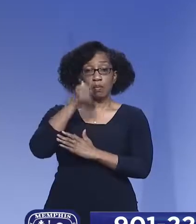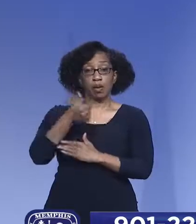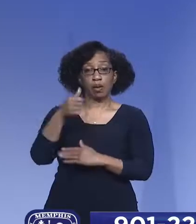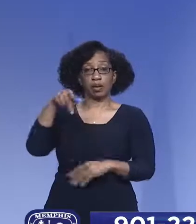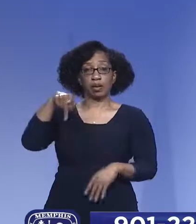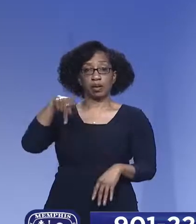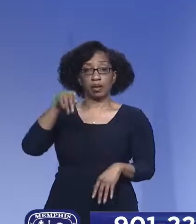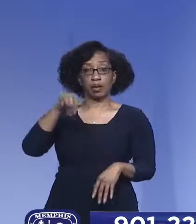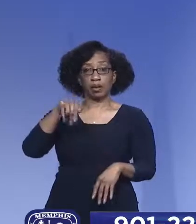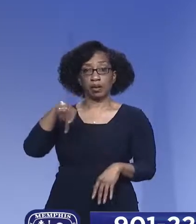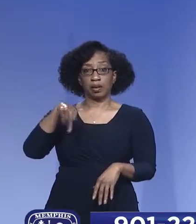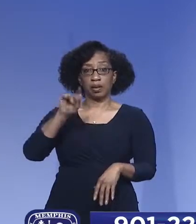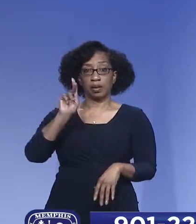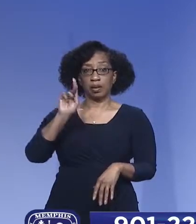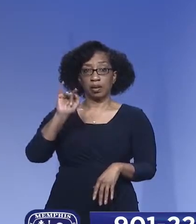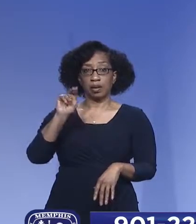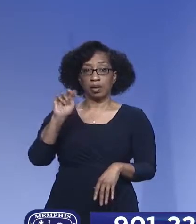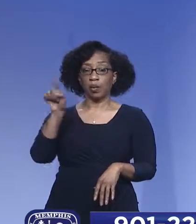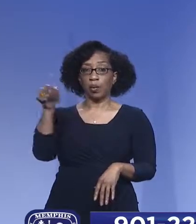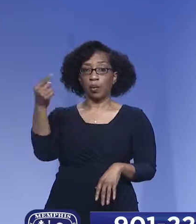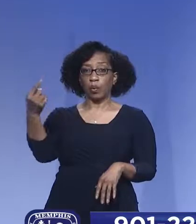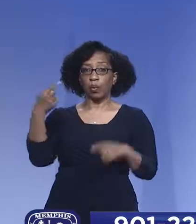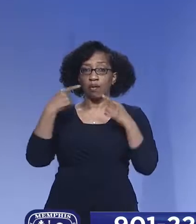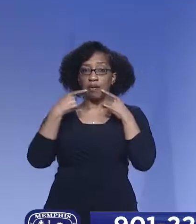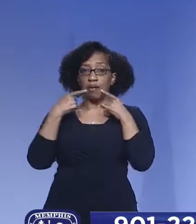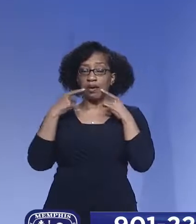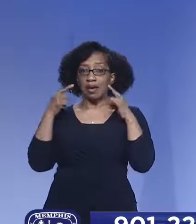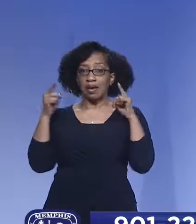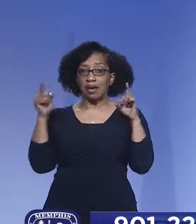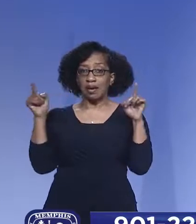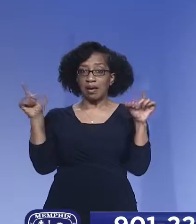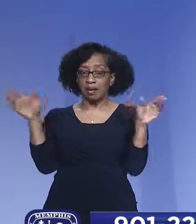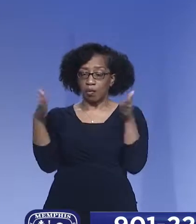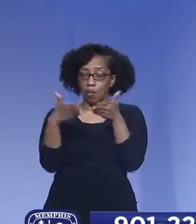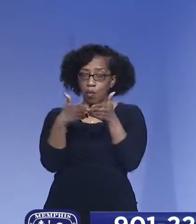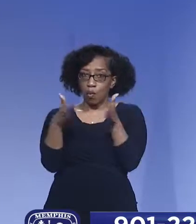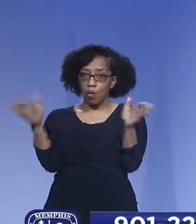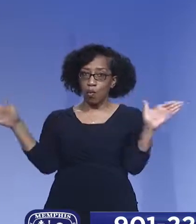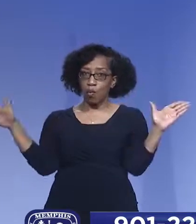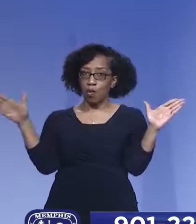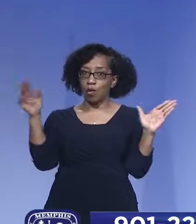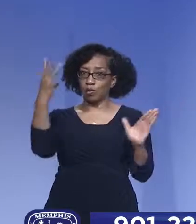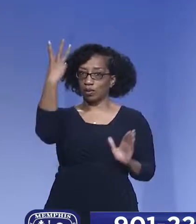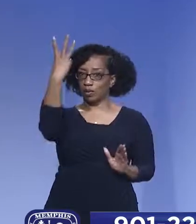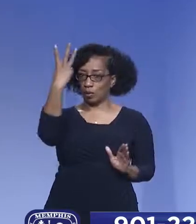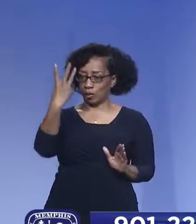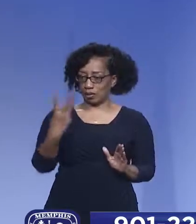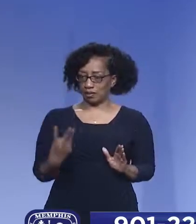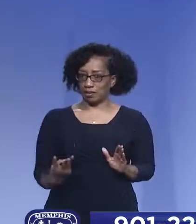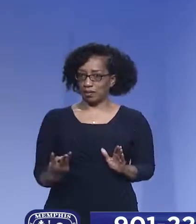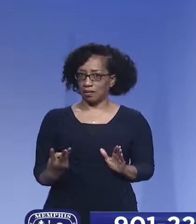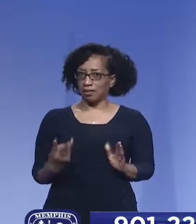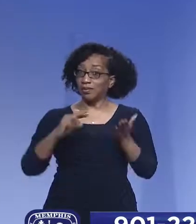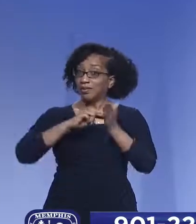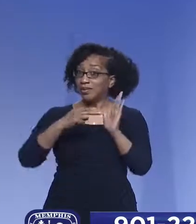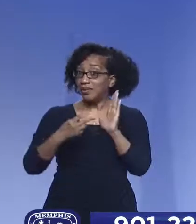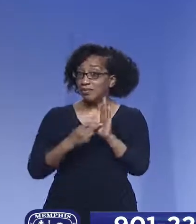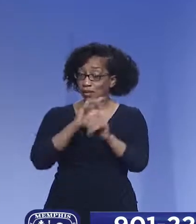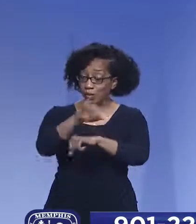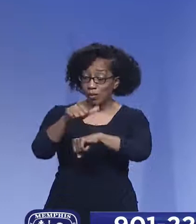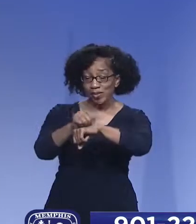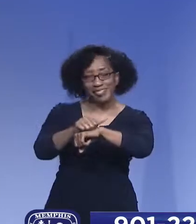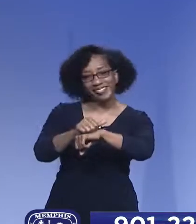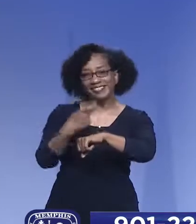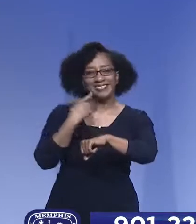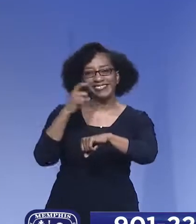building only, we will be announcing that it is, quote, wide open Wednesday. In other words, no appointment is